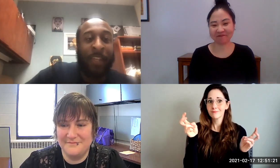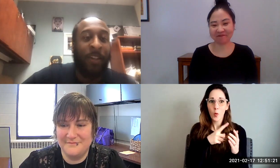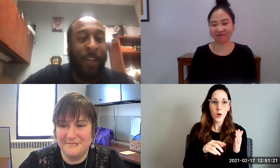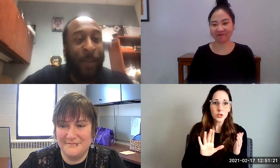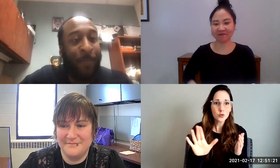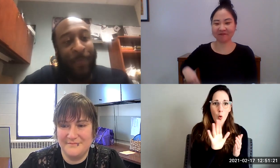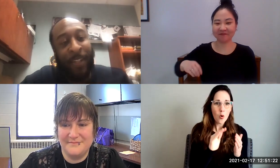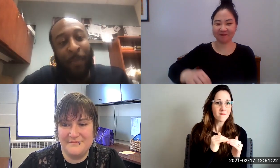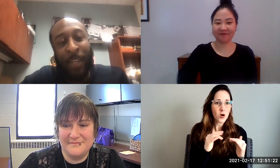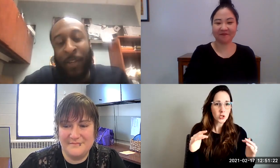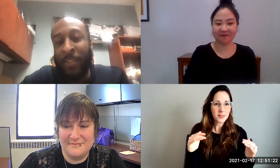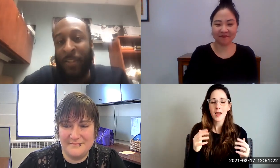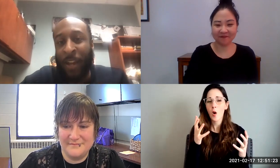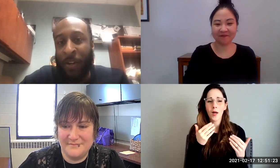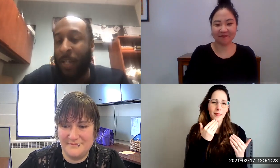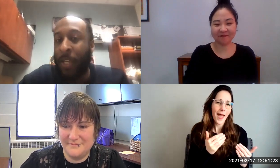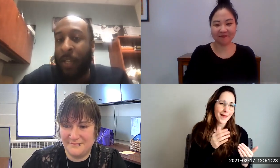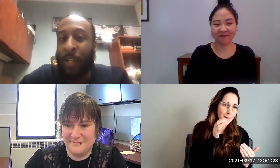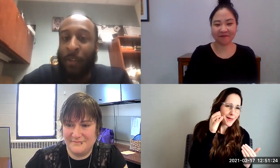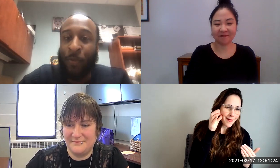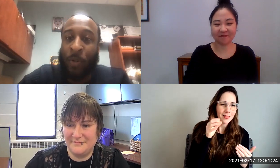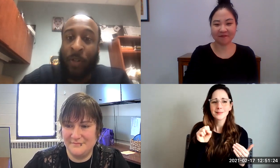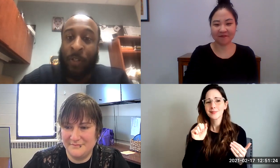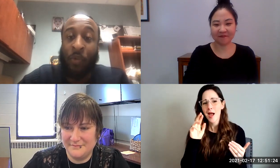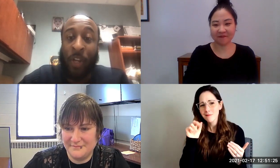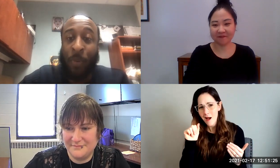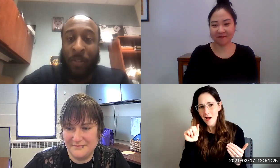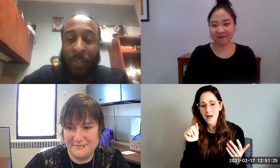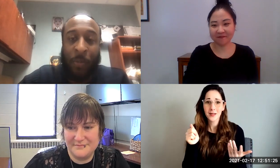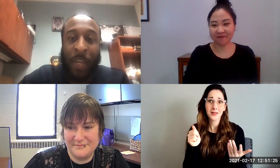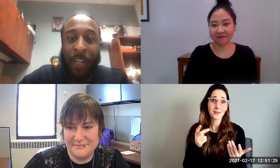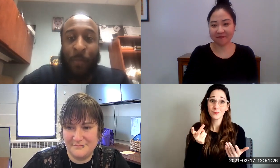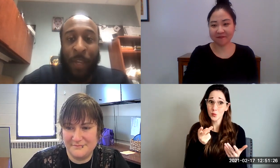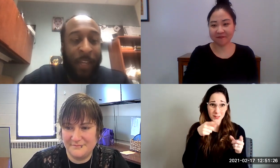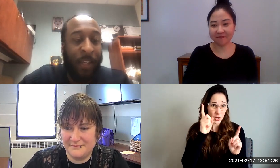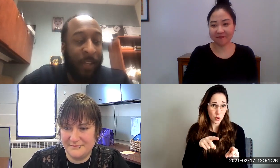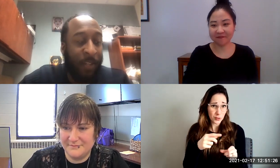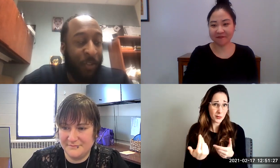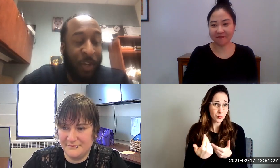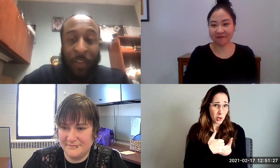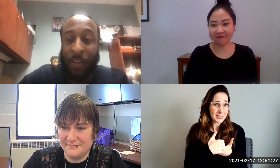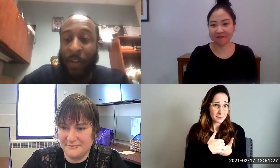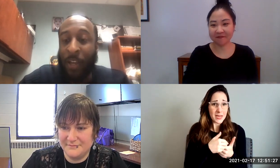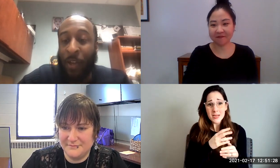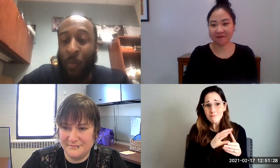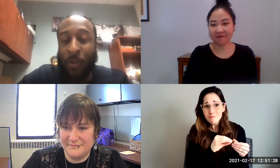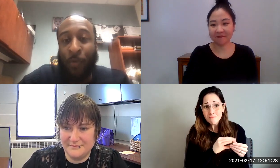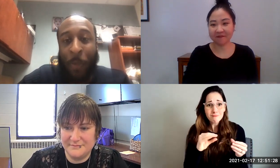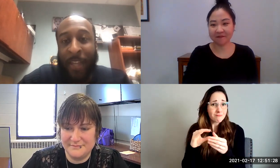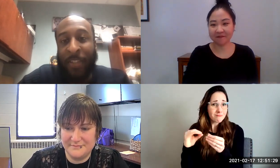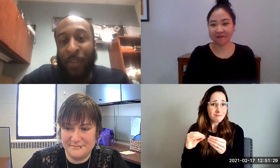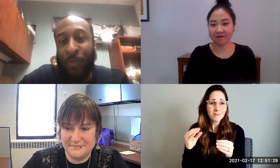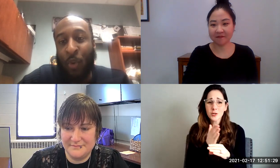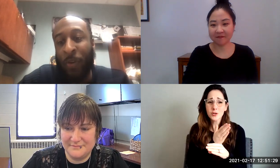to thank Camille and Sarah for agreeing to participate and share their